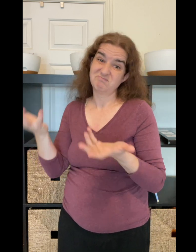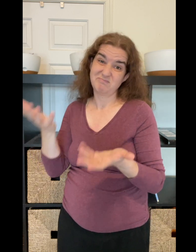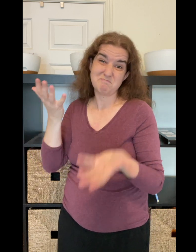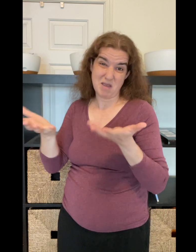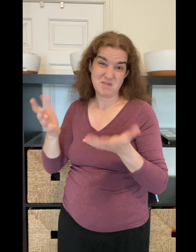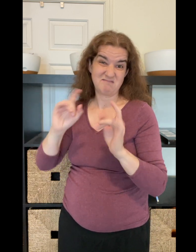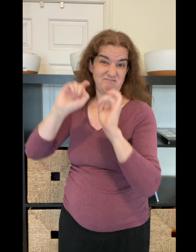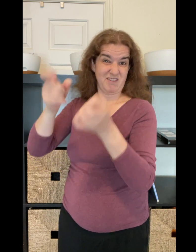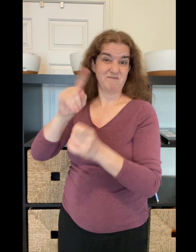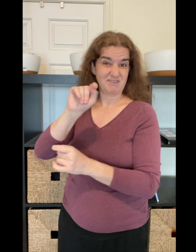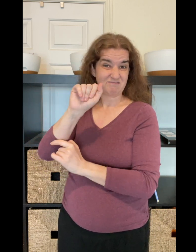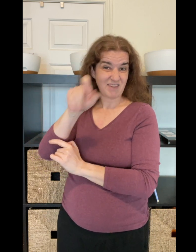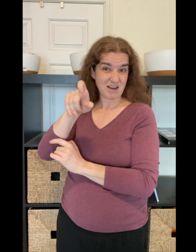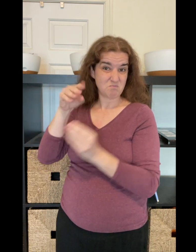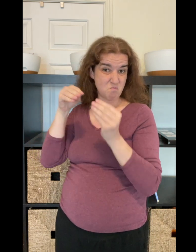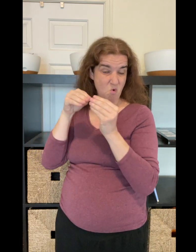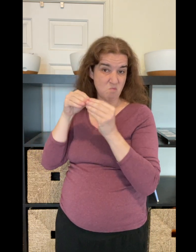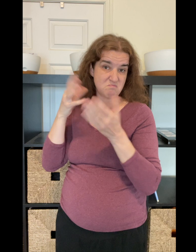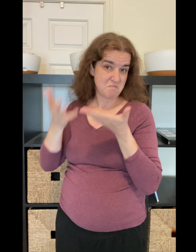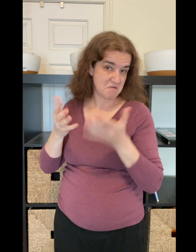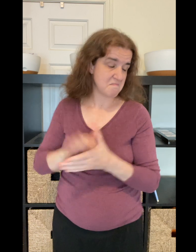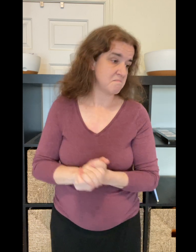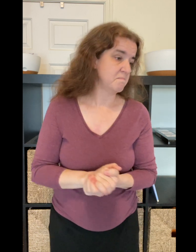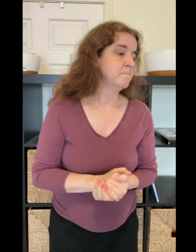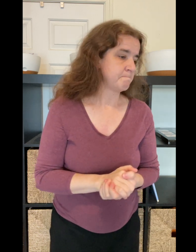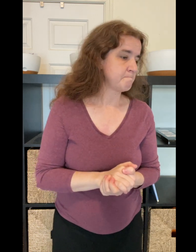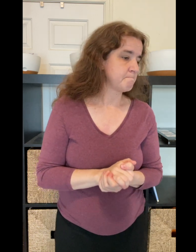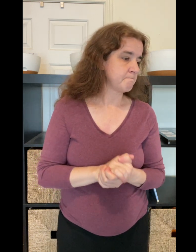a tax on it? Maybe. Give that a tax.